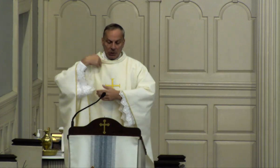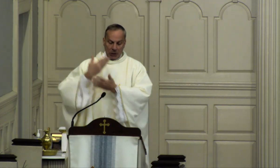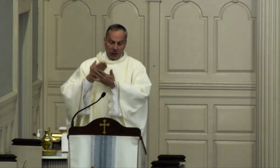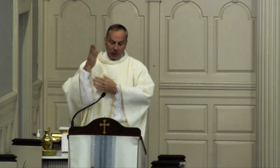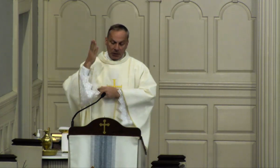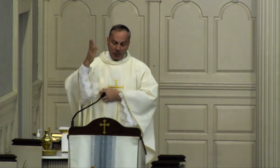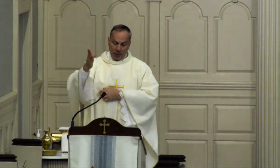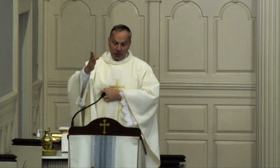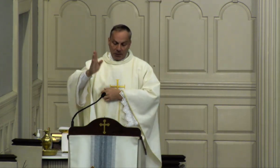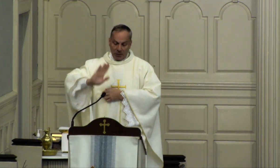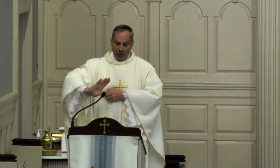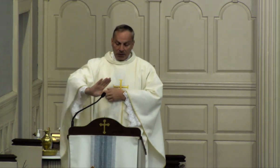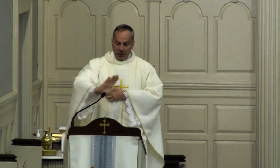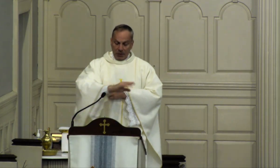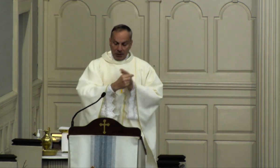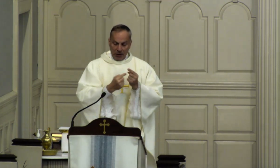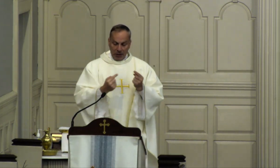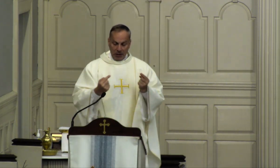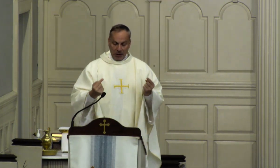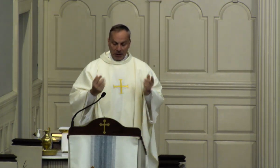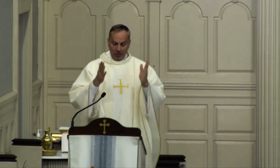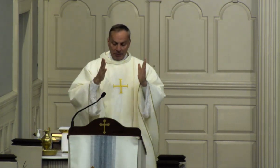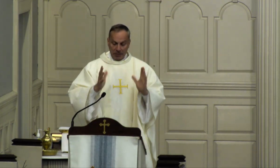For the days are coming upon you